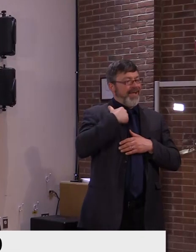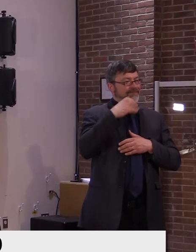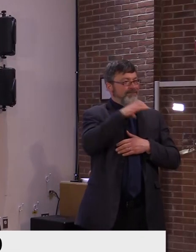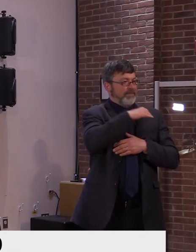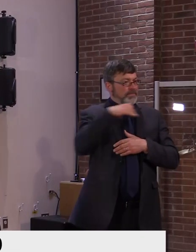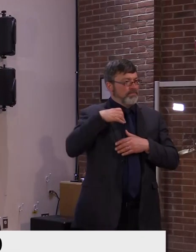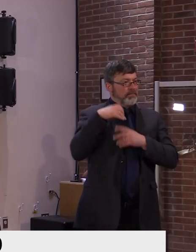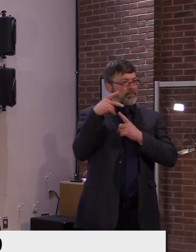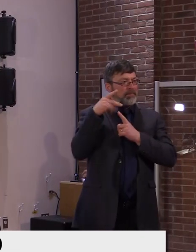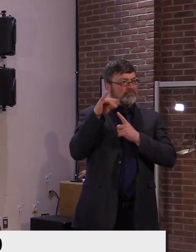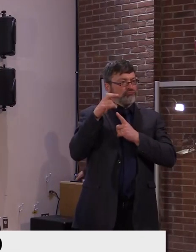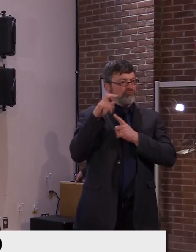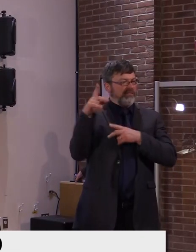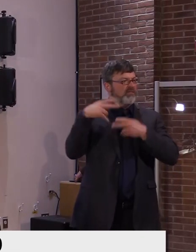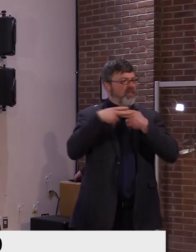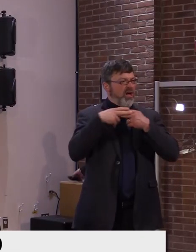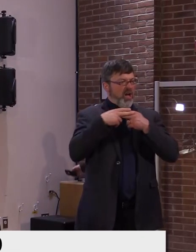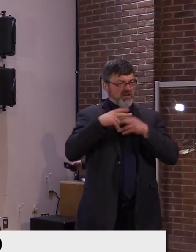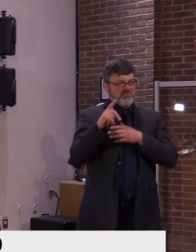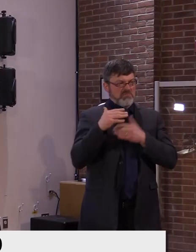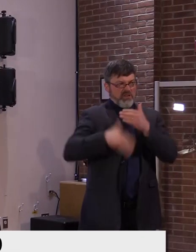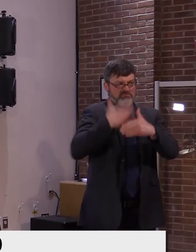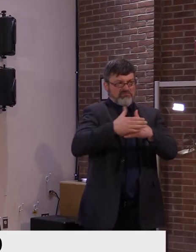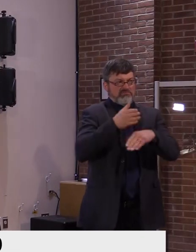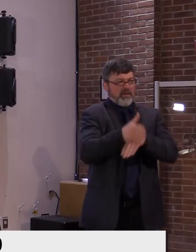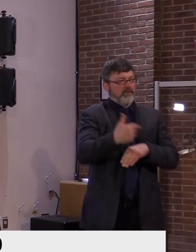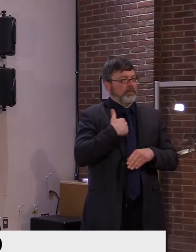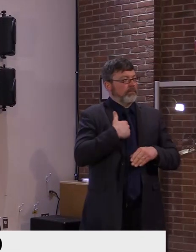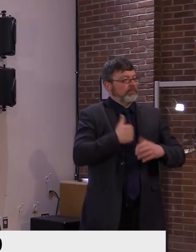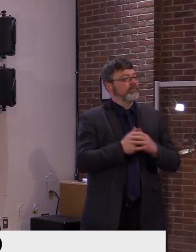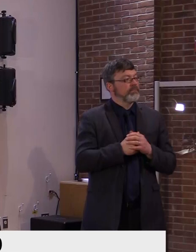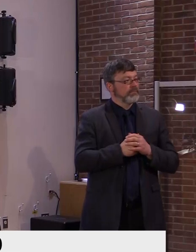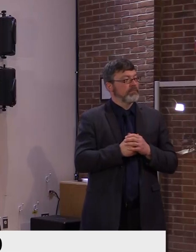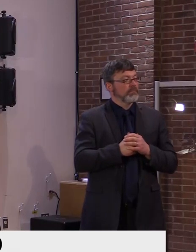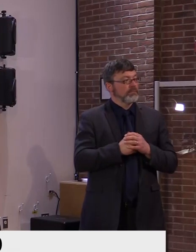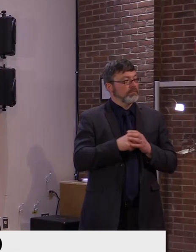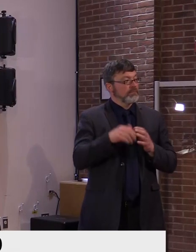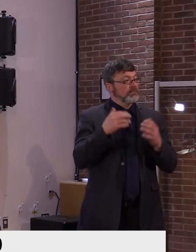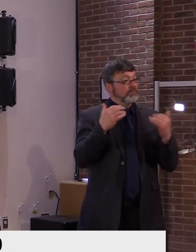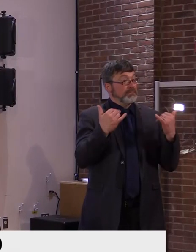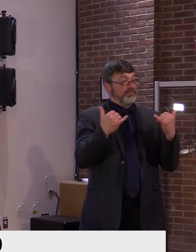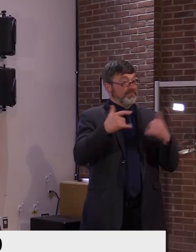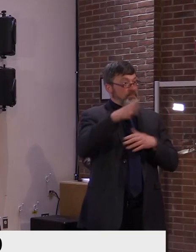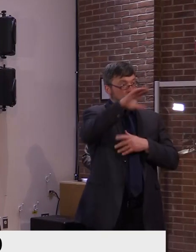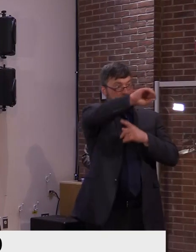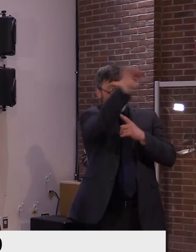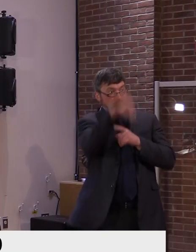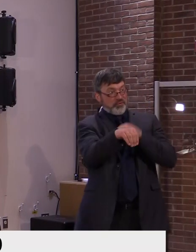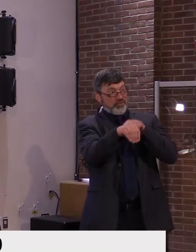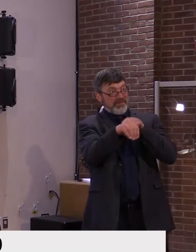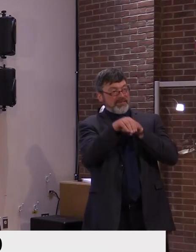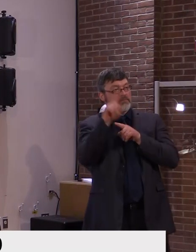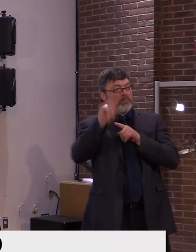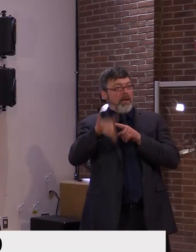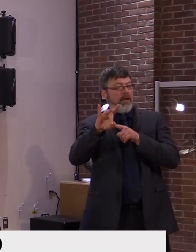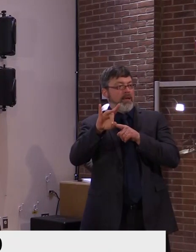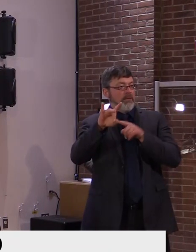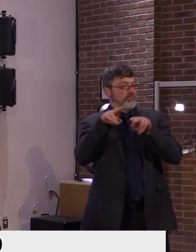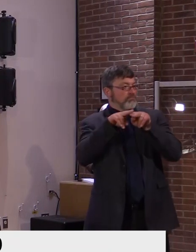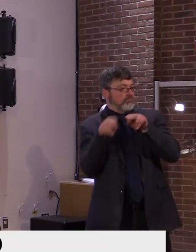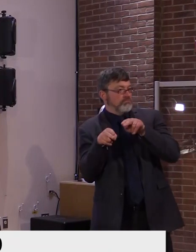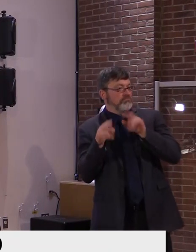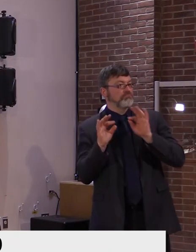at 1.8%, and hospitalizations remain steady but higher than we'd like at